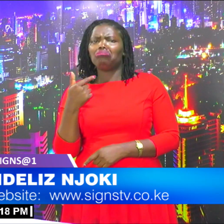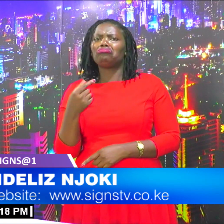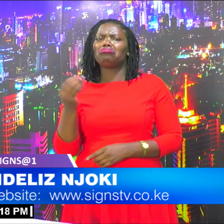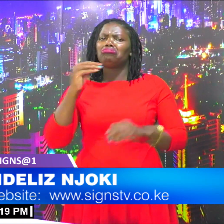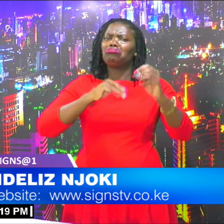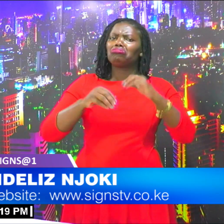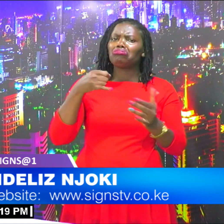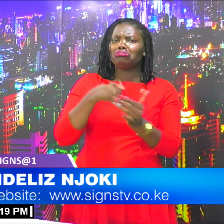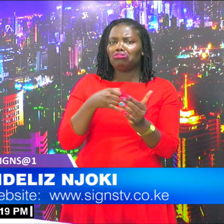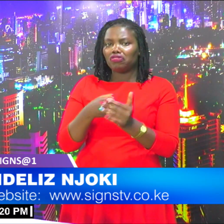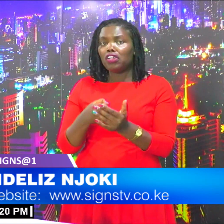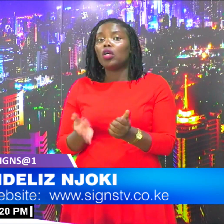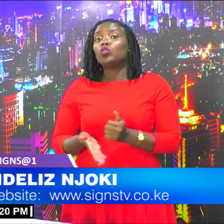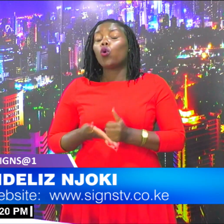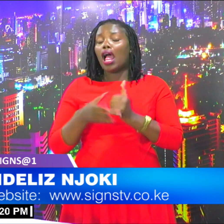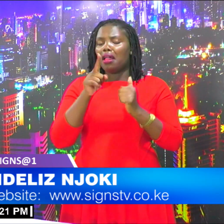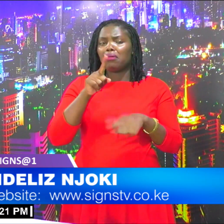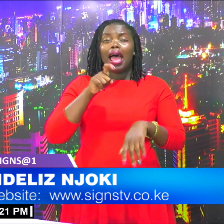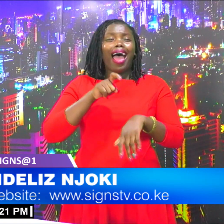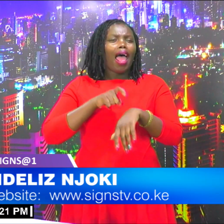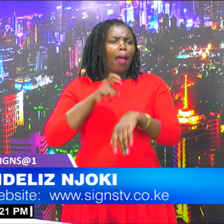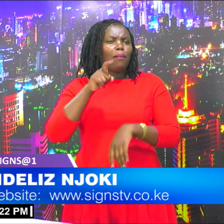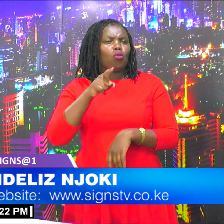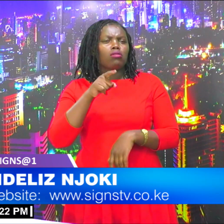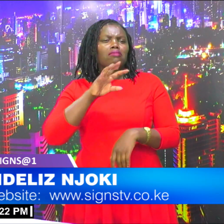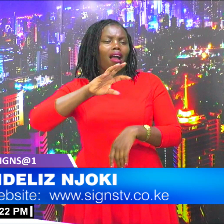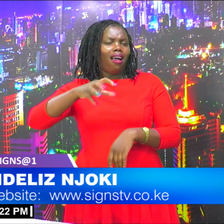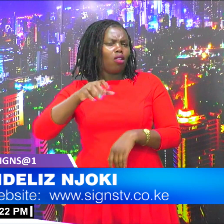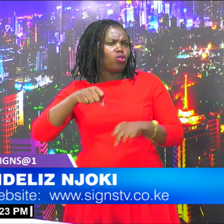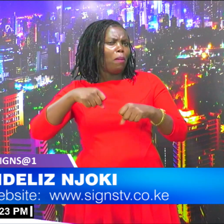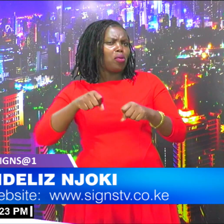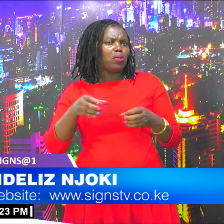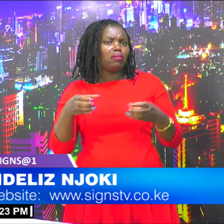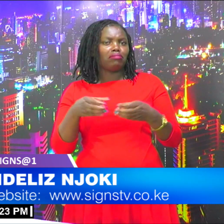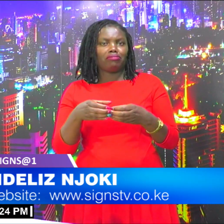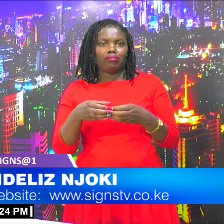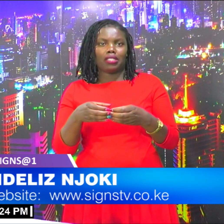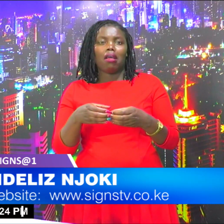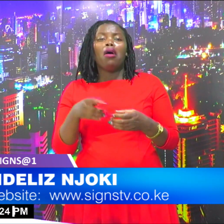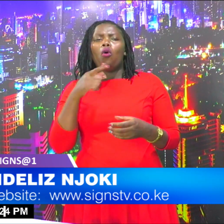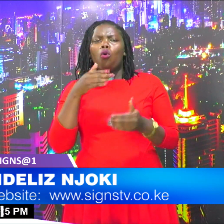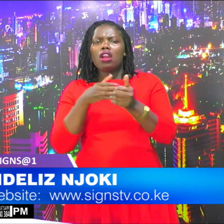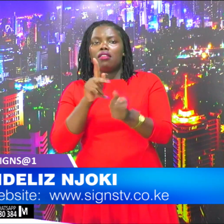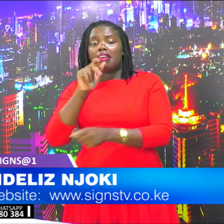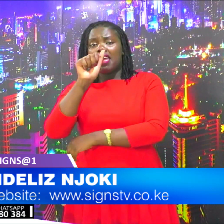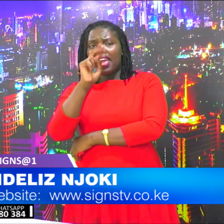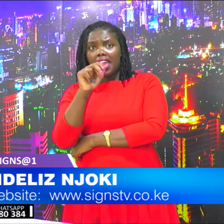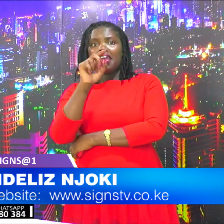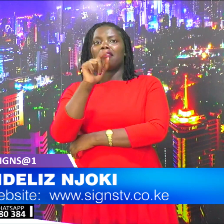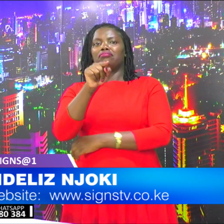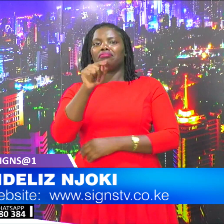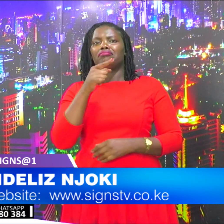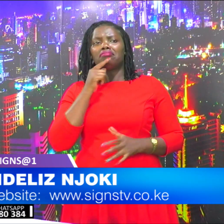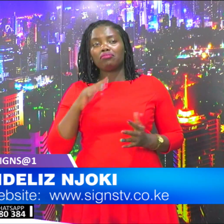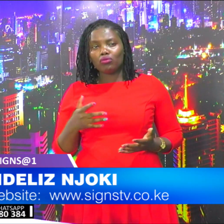help. Embu County Boda Boda patron Kenjava Mwaneki said that